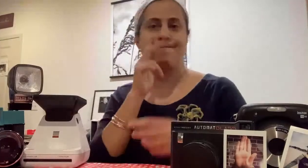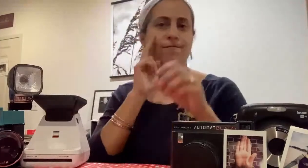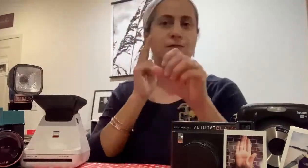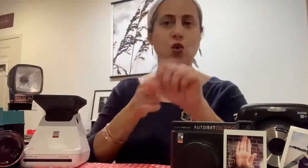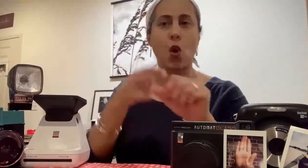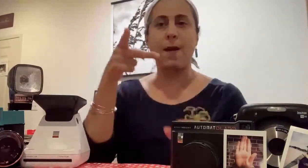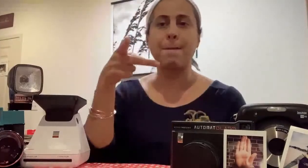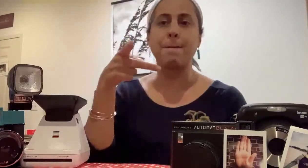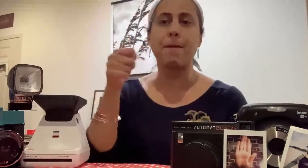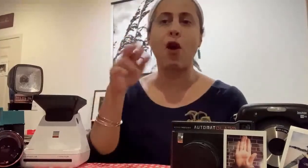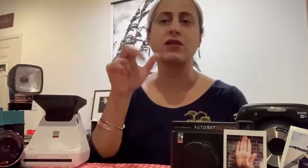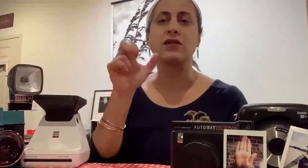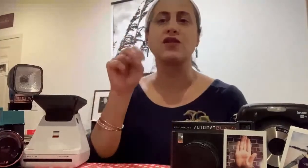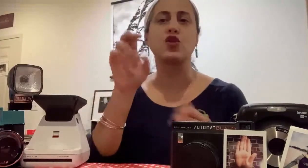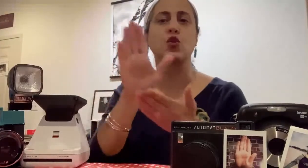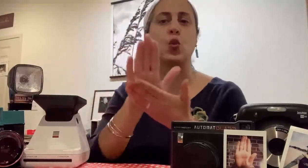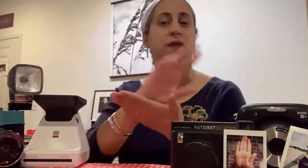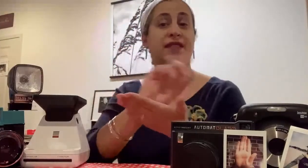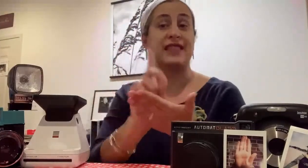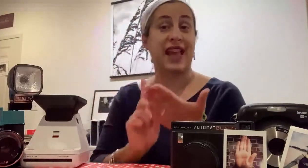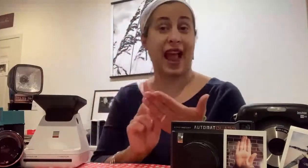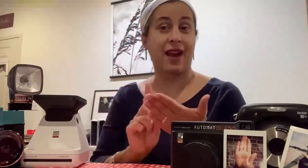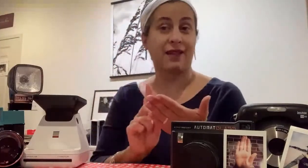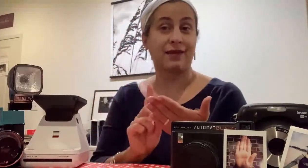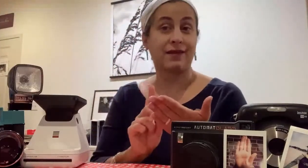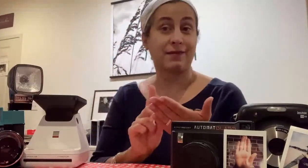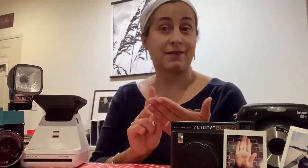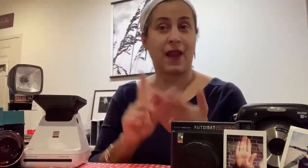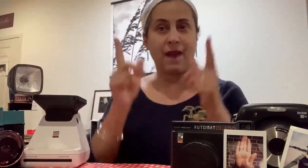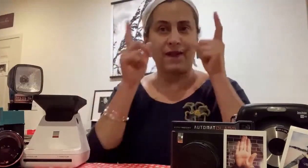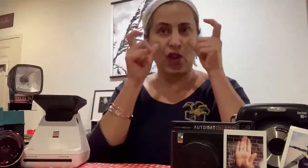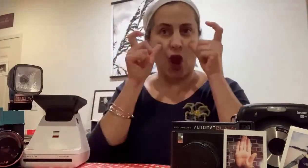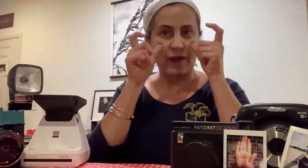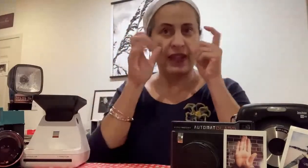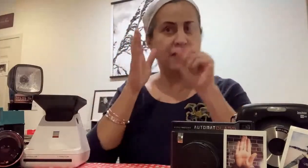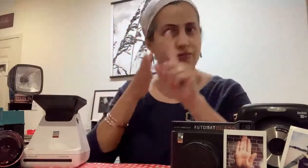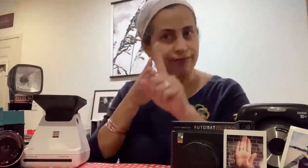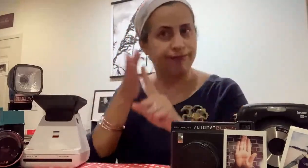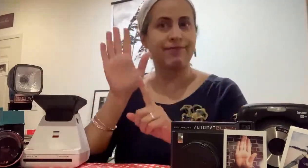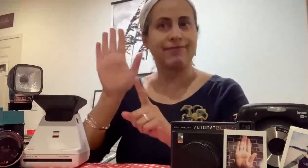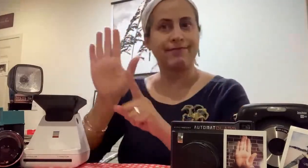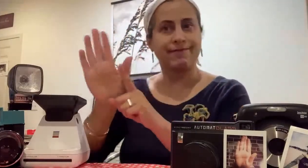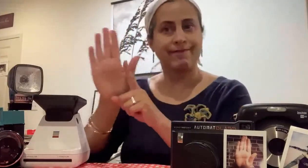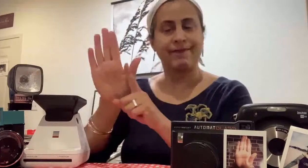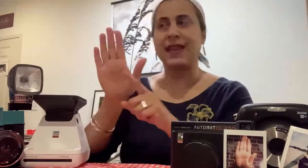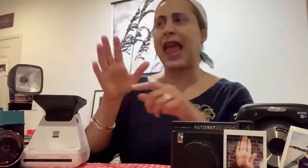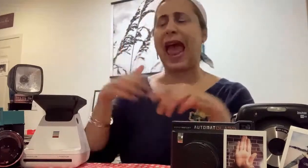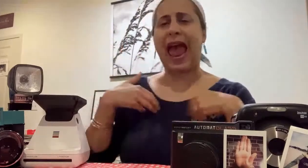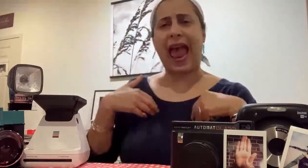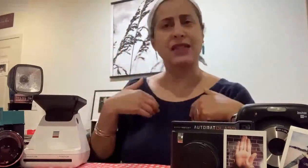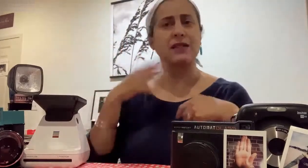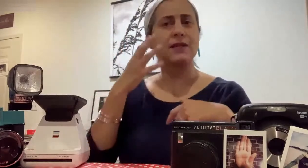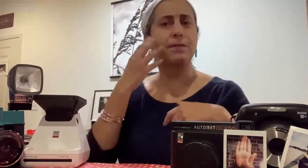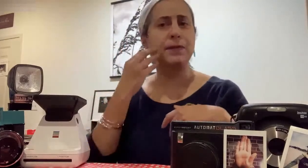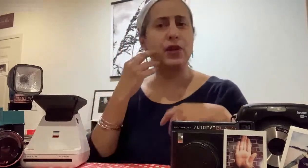I then went on to New York City and I studied at Parsons School of Design. I majored in photography